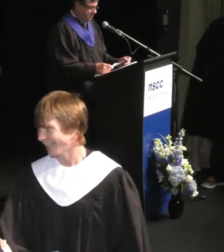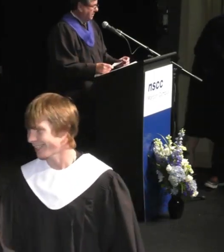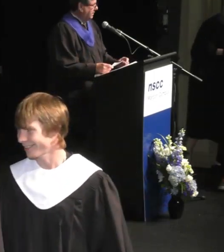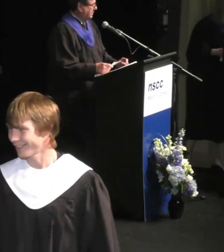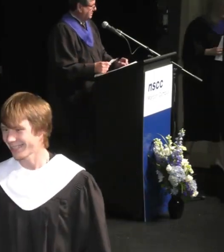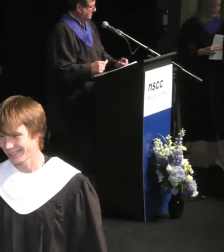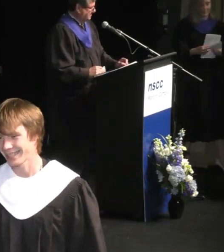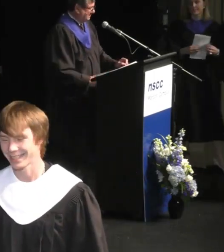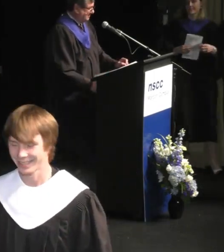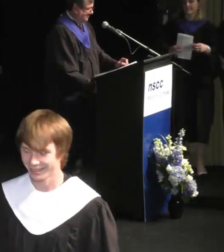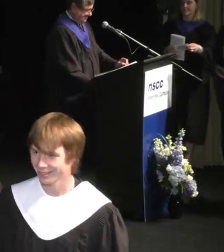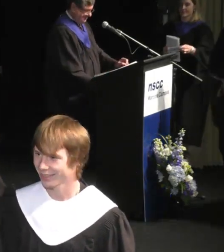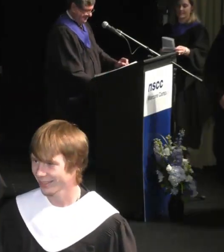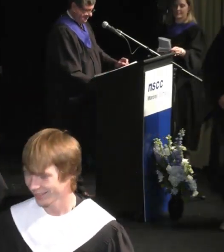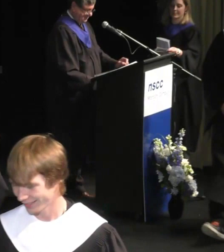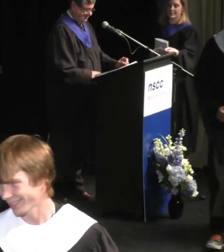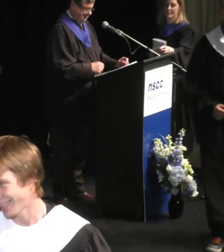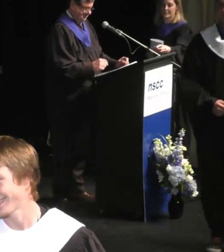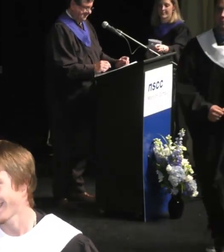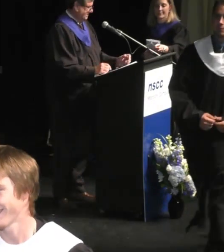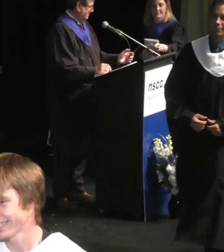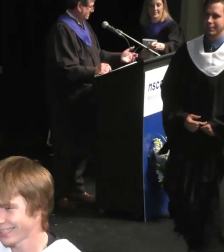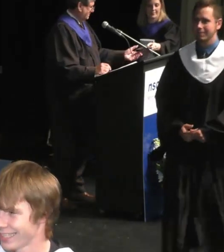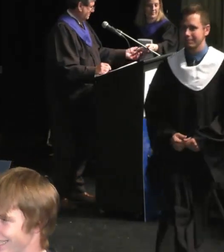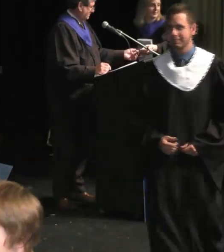Andrew McKinnon.